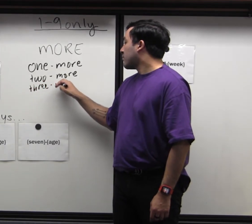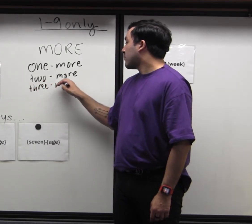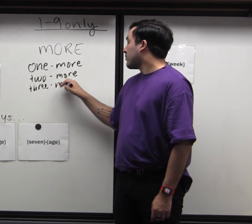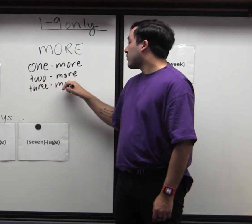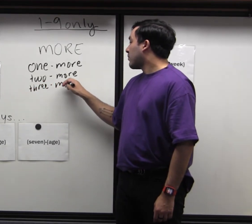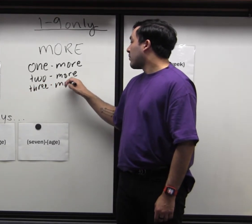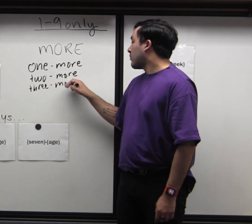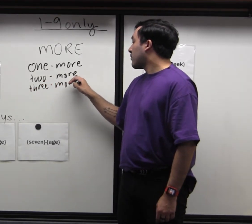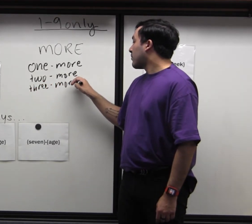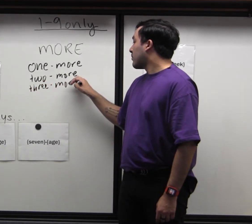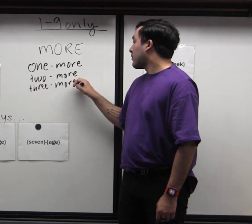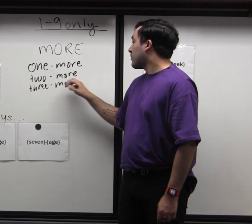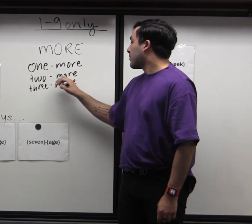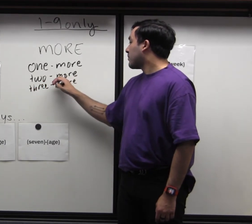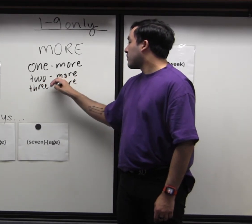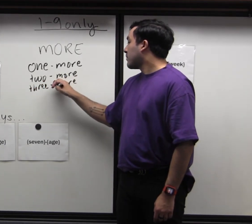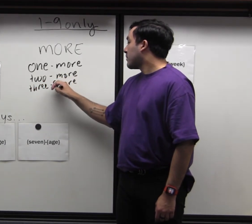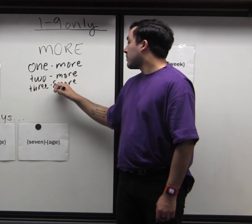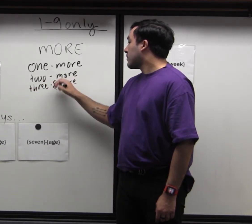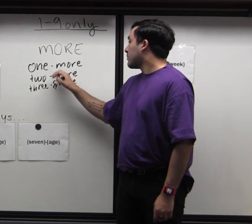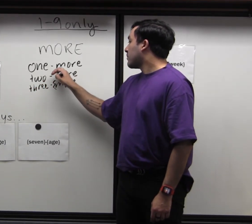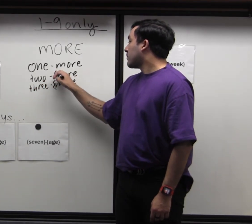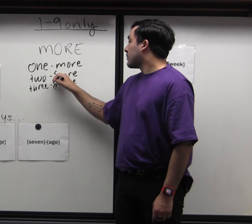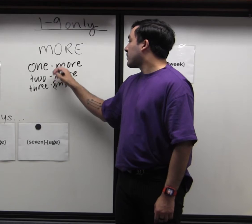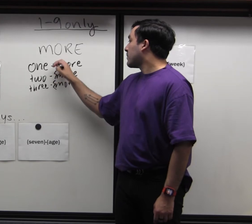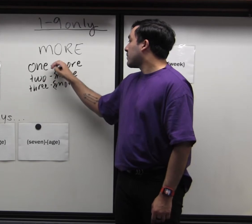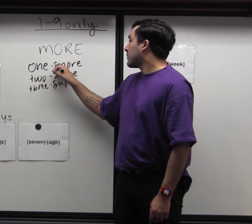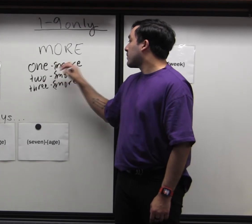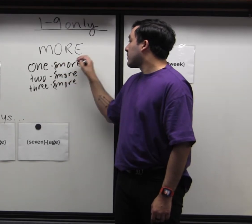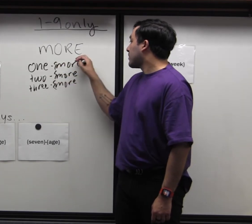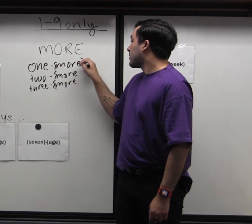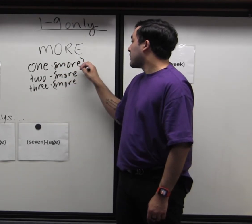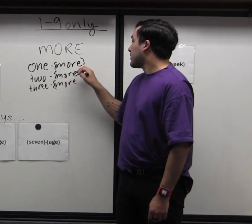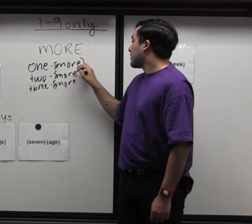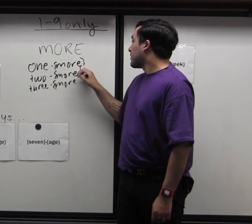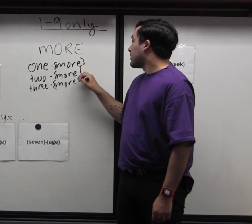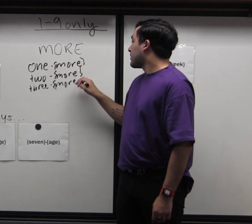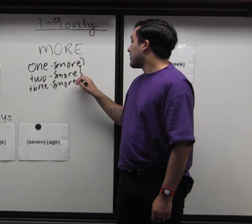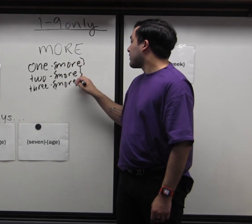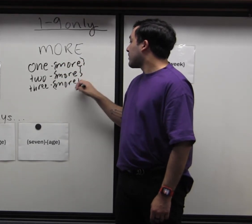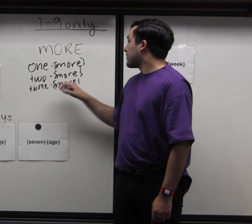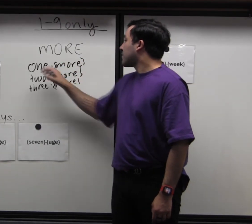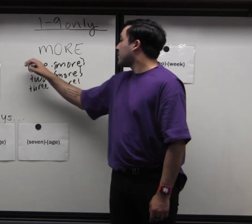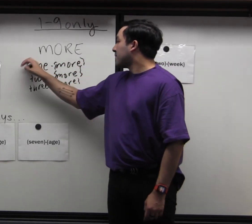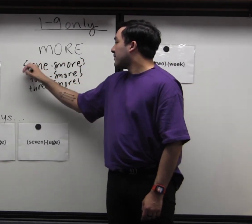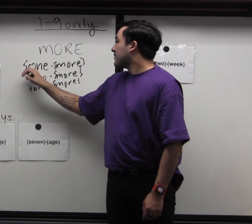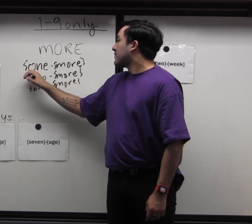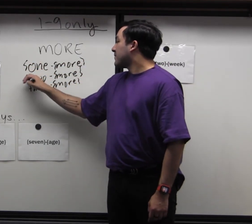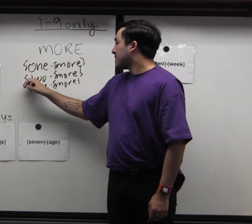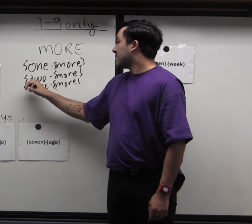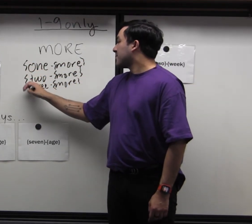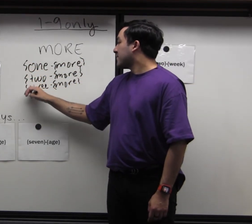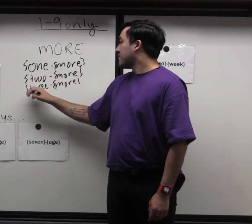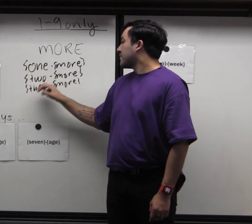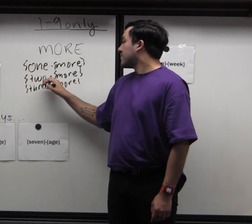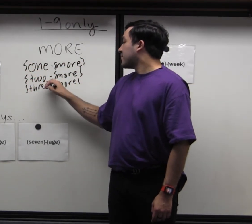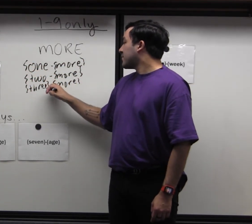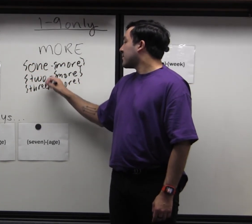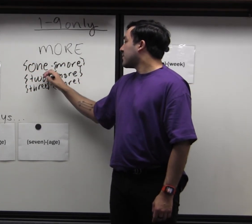well. And let me just go ahead and quickly add some brackets, right? Those squiggly line on the keyboard, they